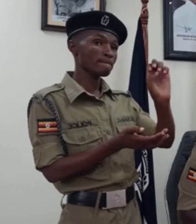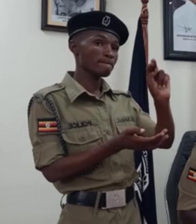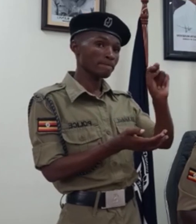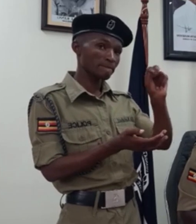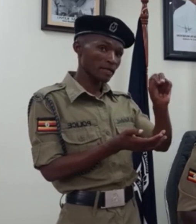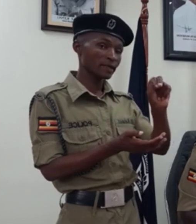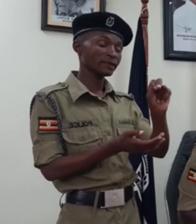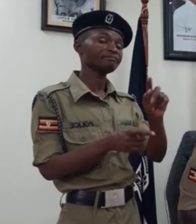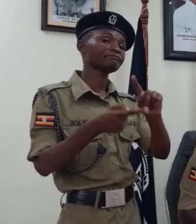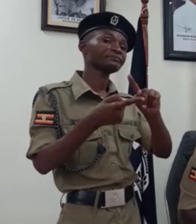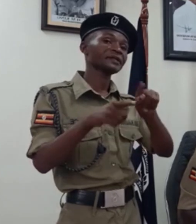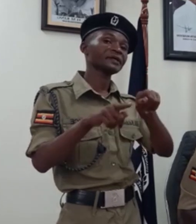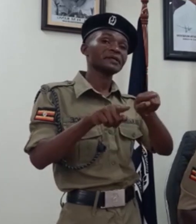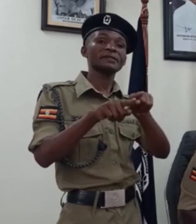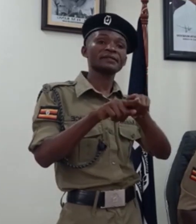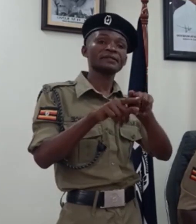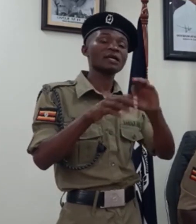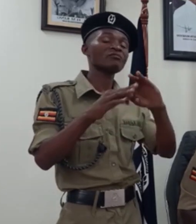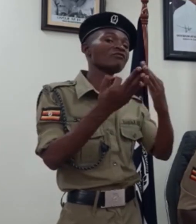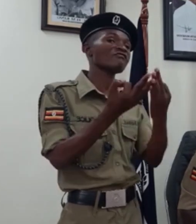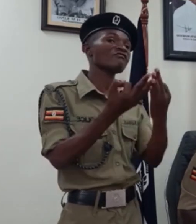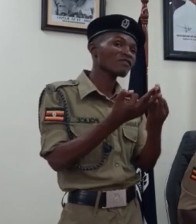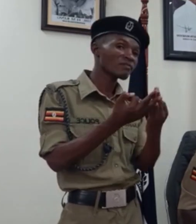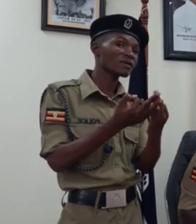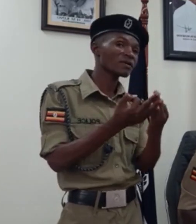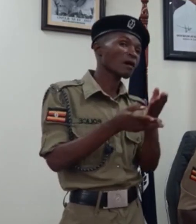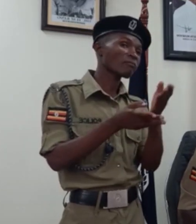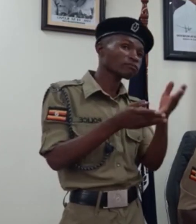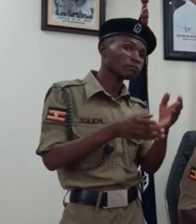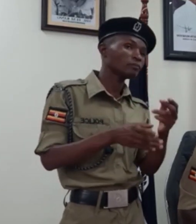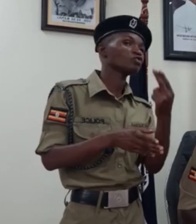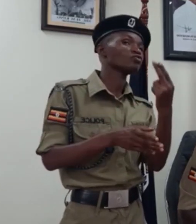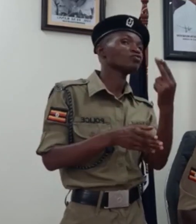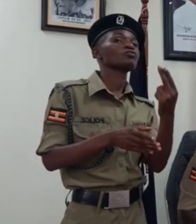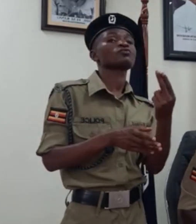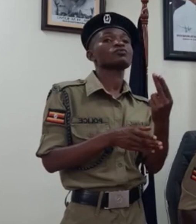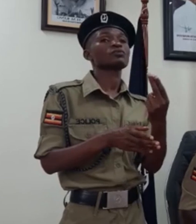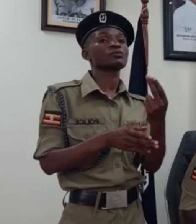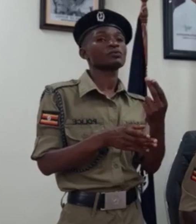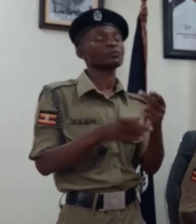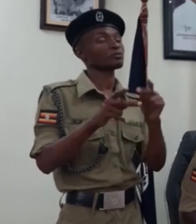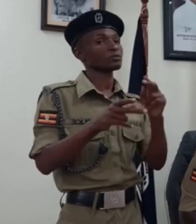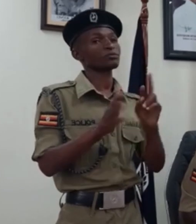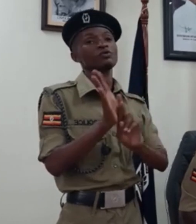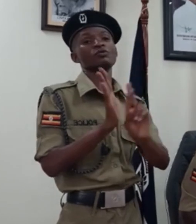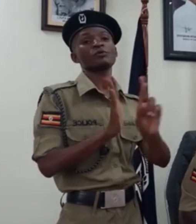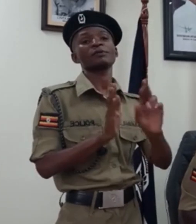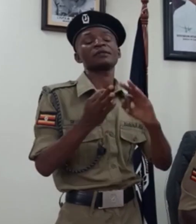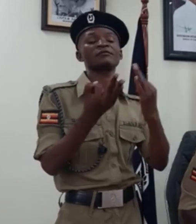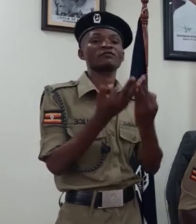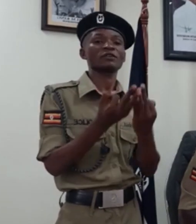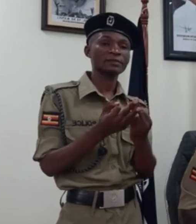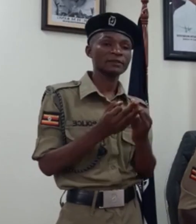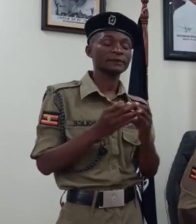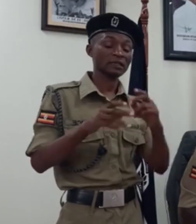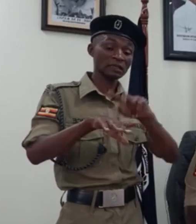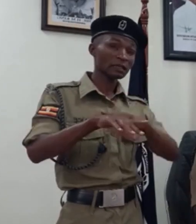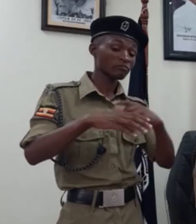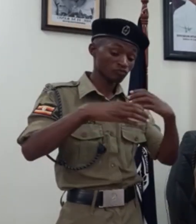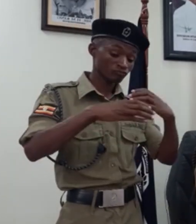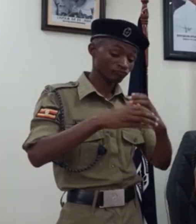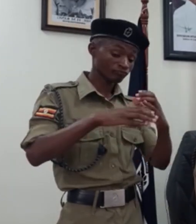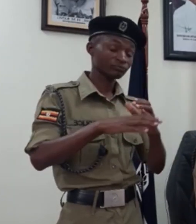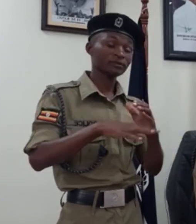ne Dr. we ow'oku lusegere Dr. Ben Kingi ono naye yabaddewo ate